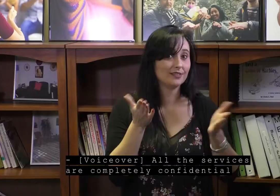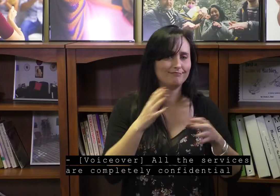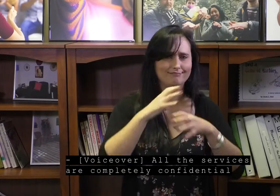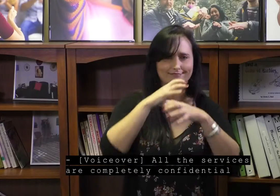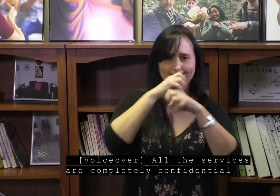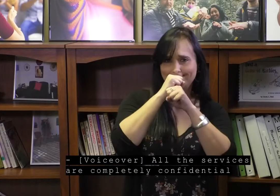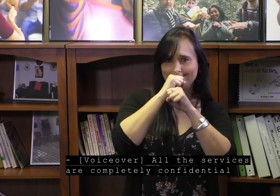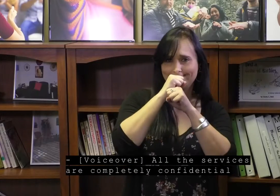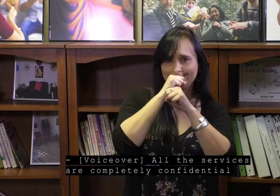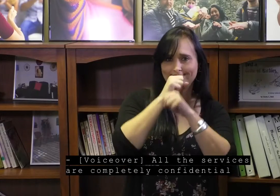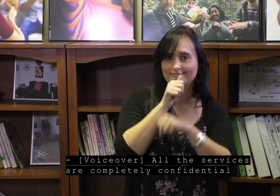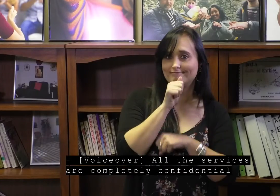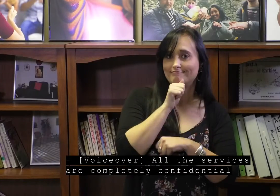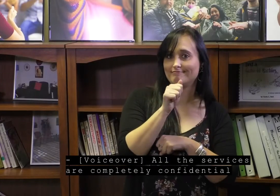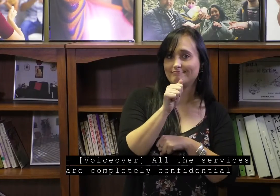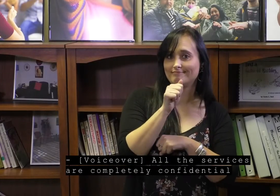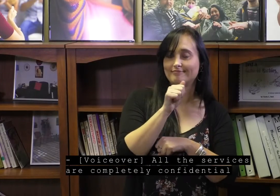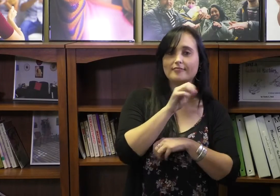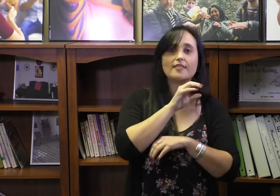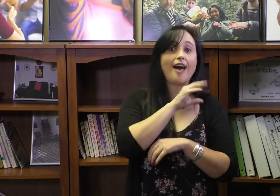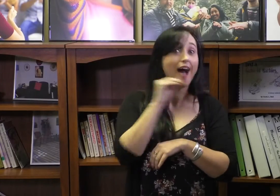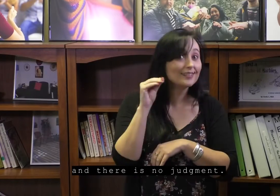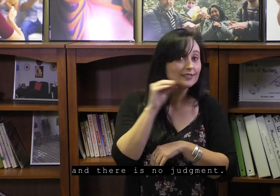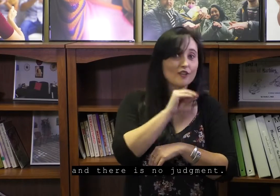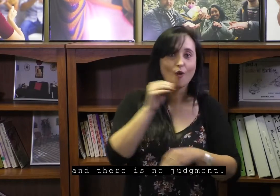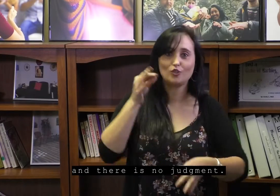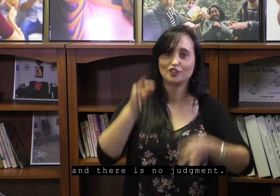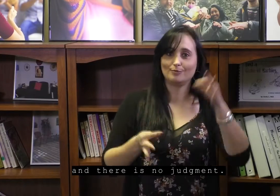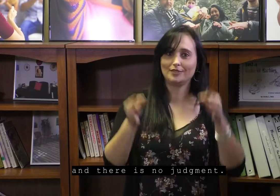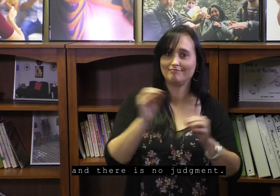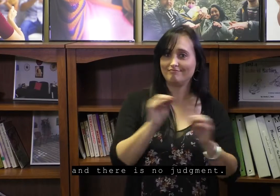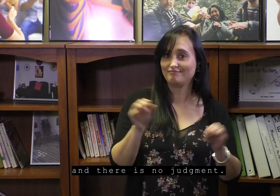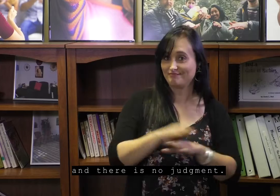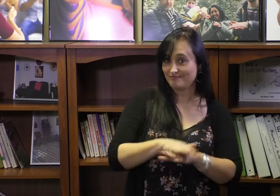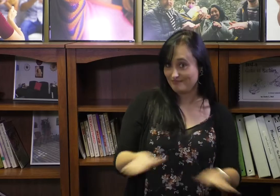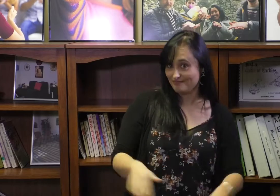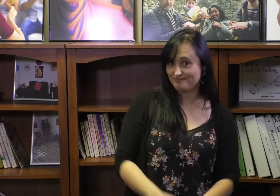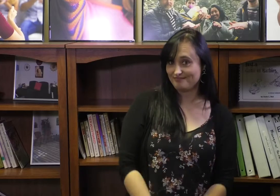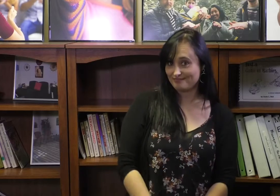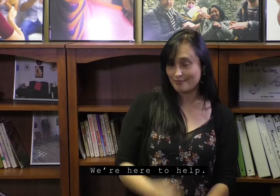All the services are completely confidential, and there is no judgment.